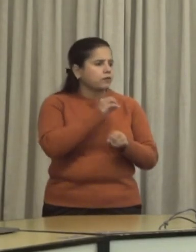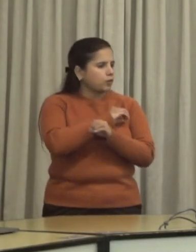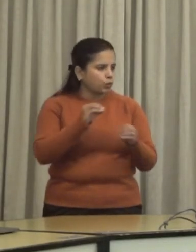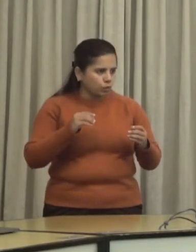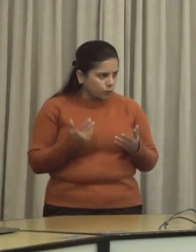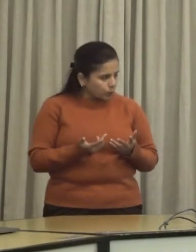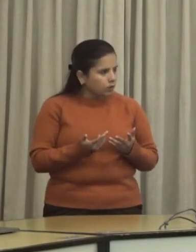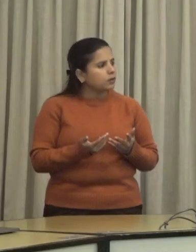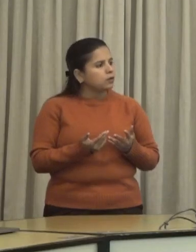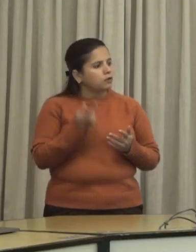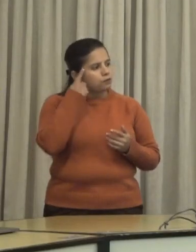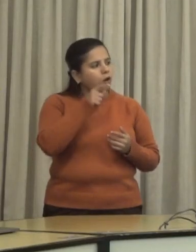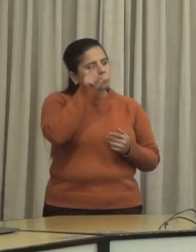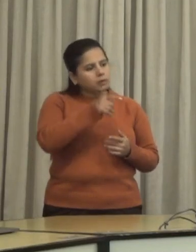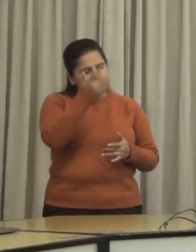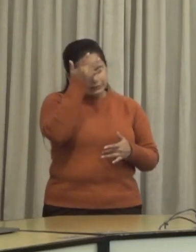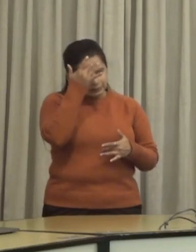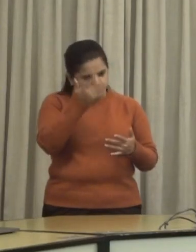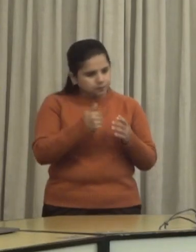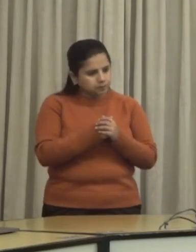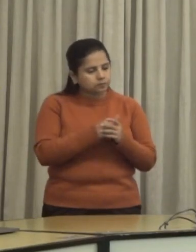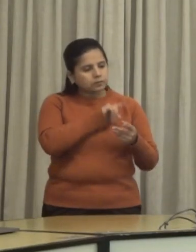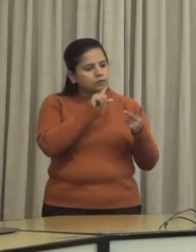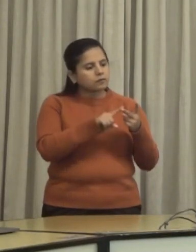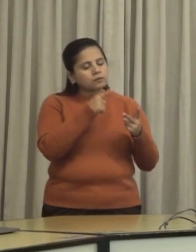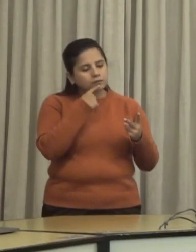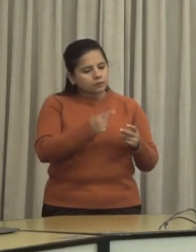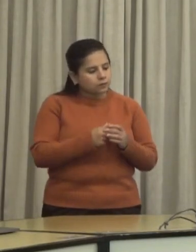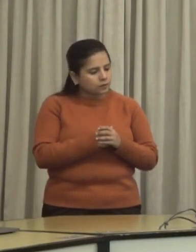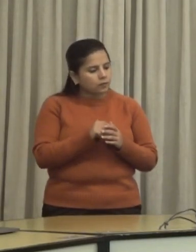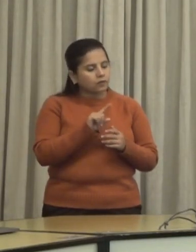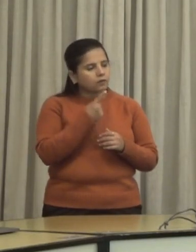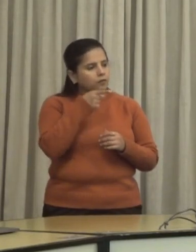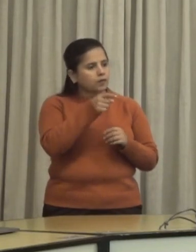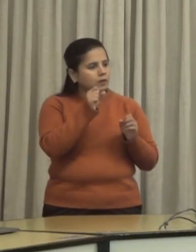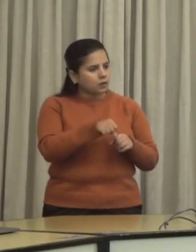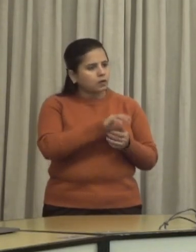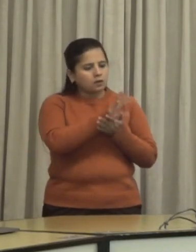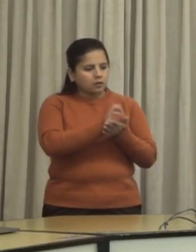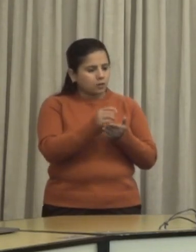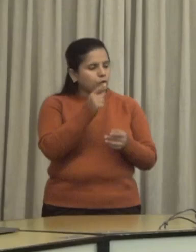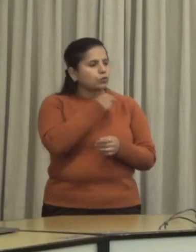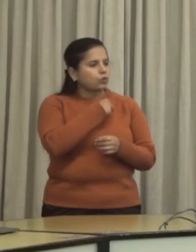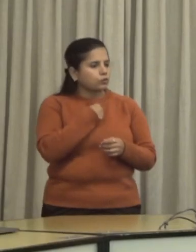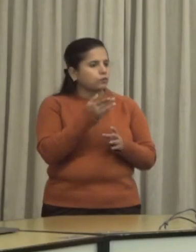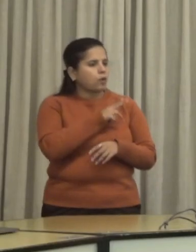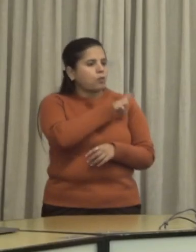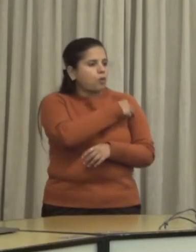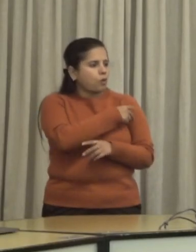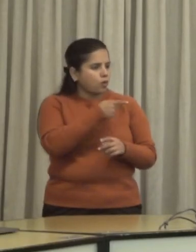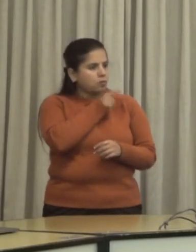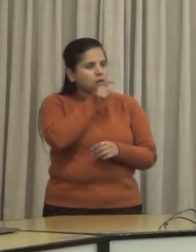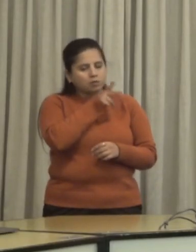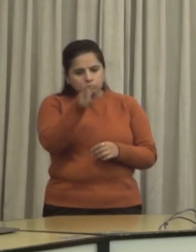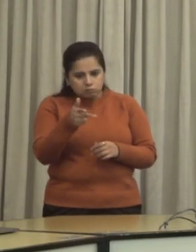beneficial for the patient. In the second board, the first board can be composed of doctors from the hospital at which the patient